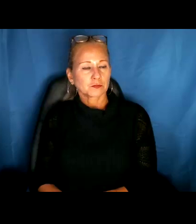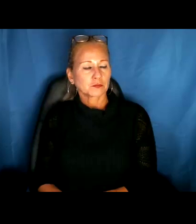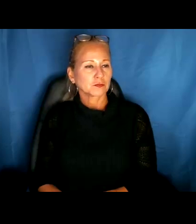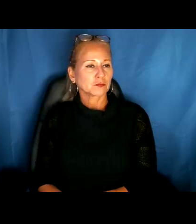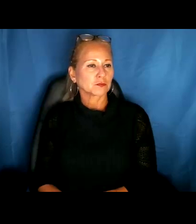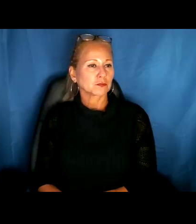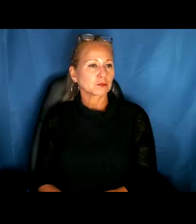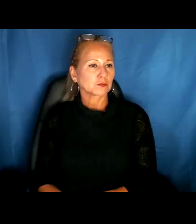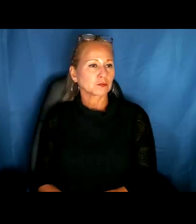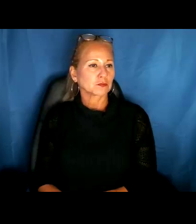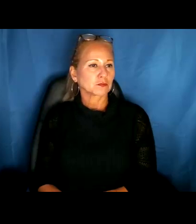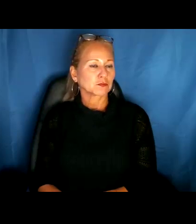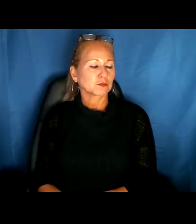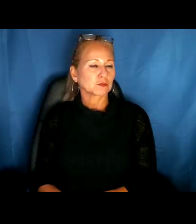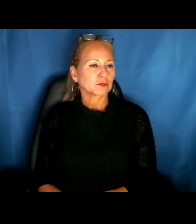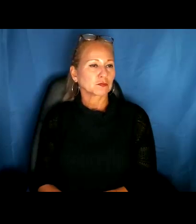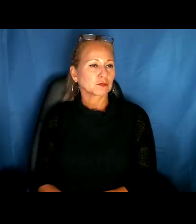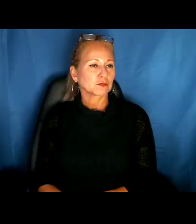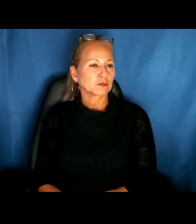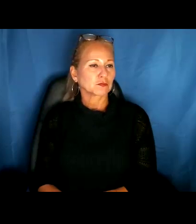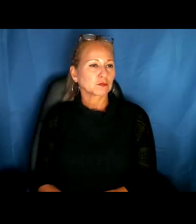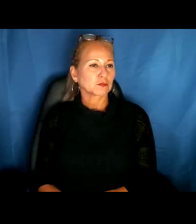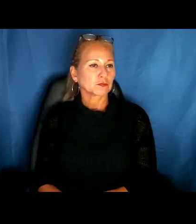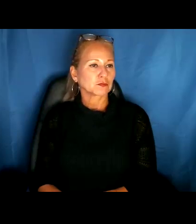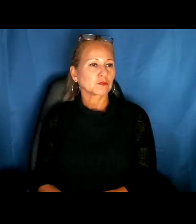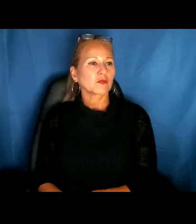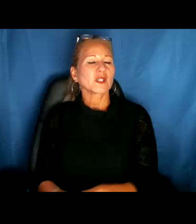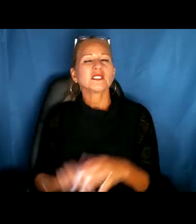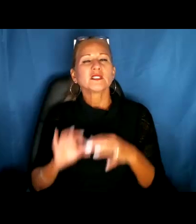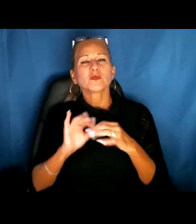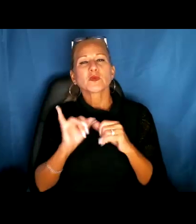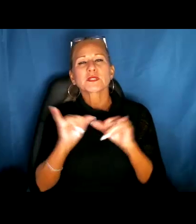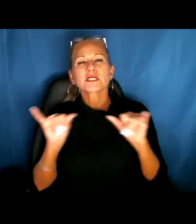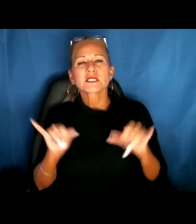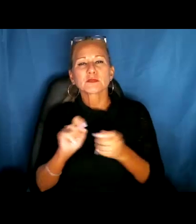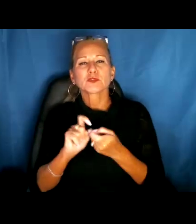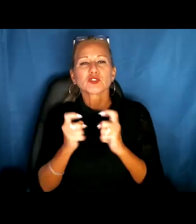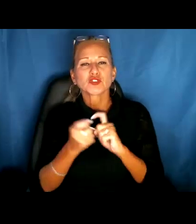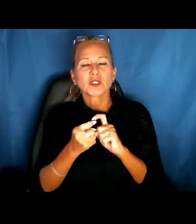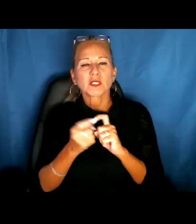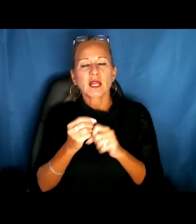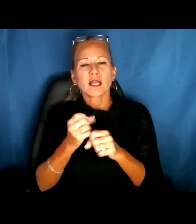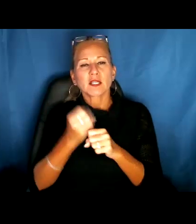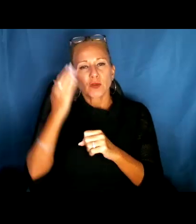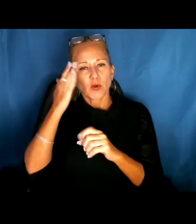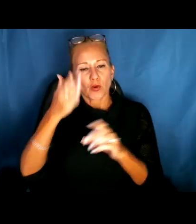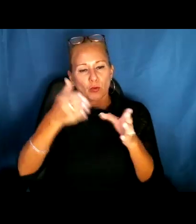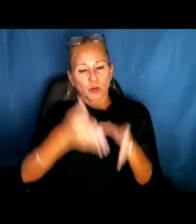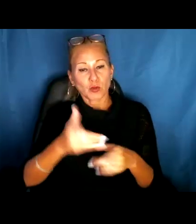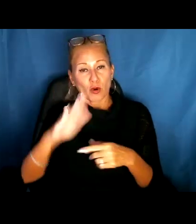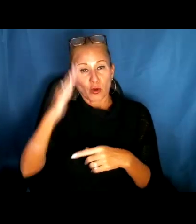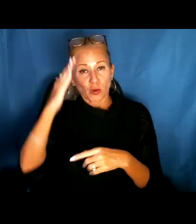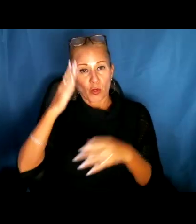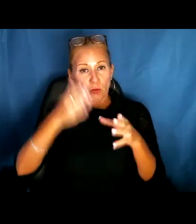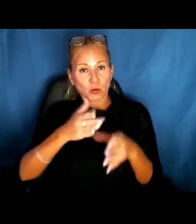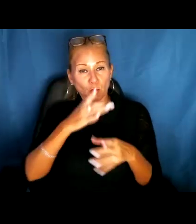And this goes again to speak on systems change and getting to know your person. You've already gotten to know the person